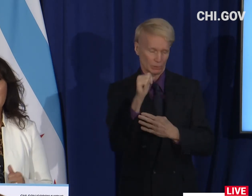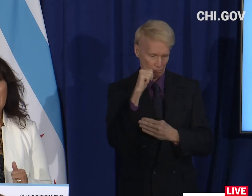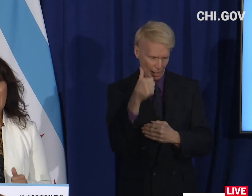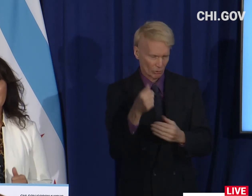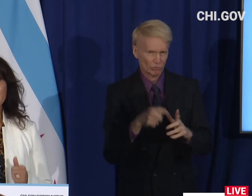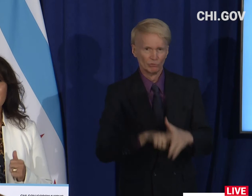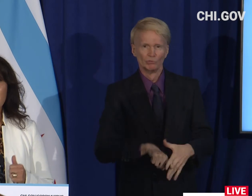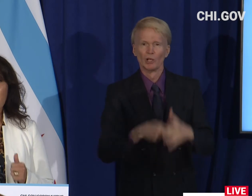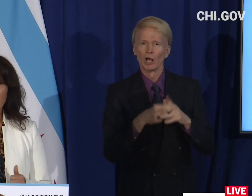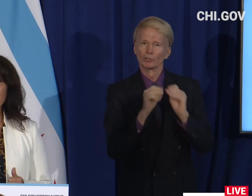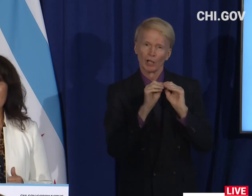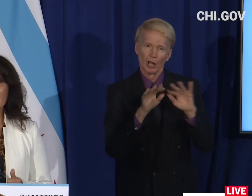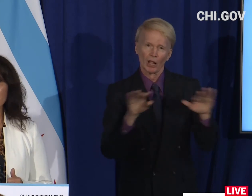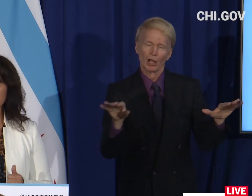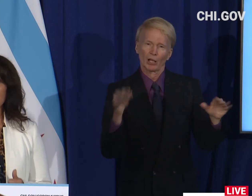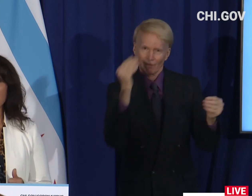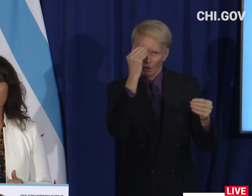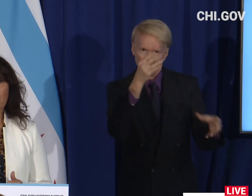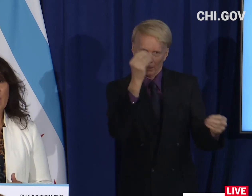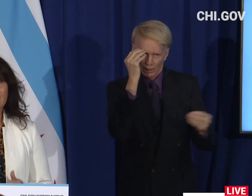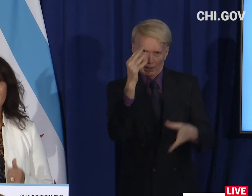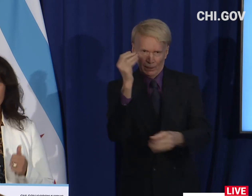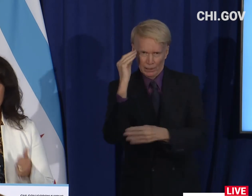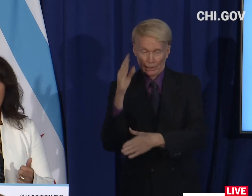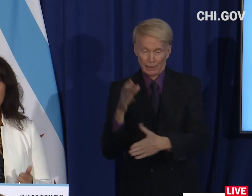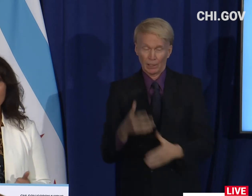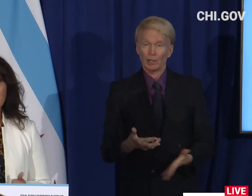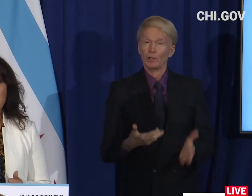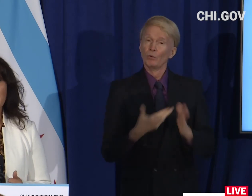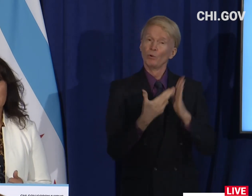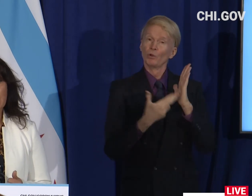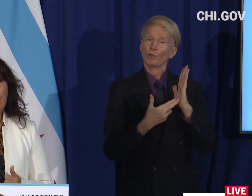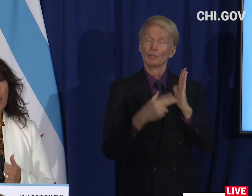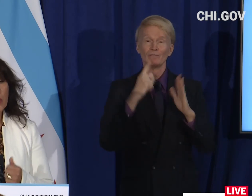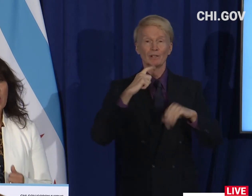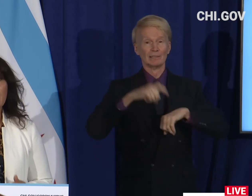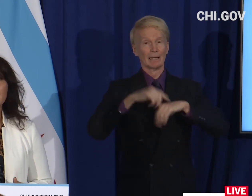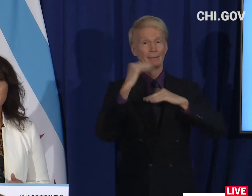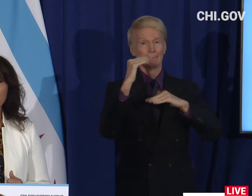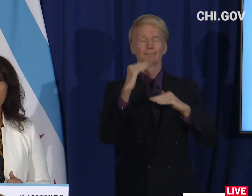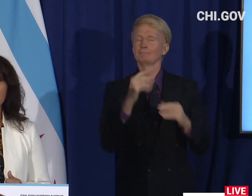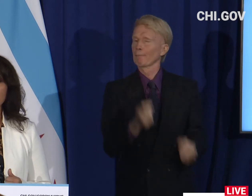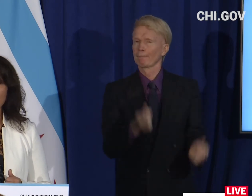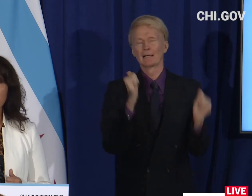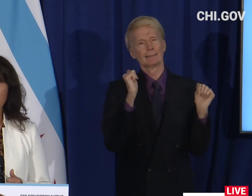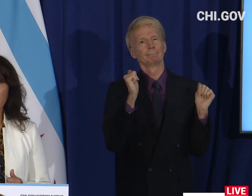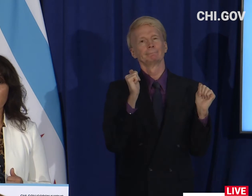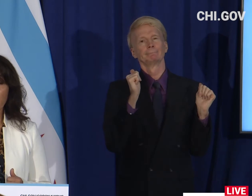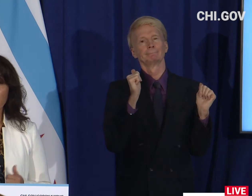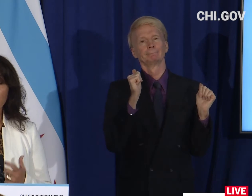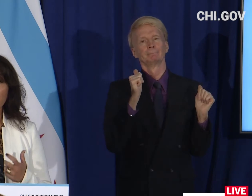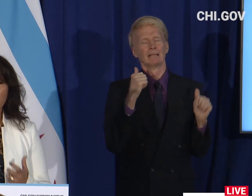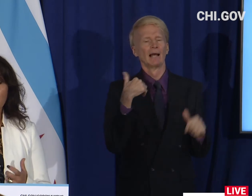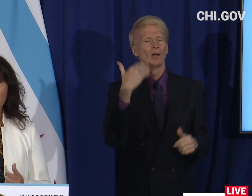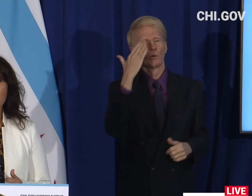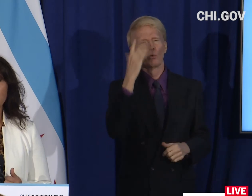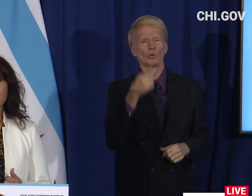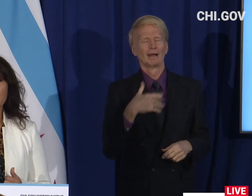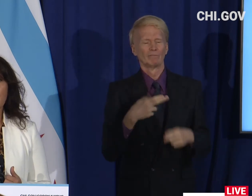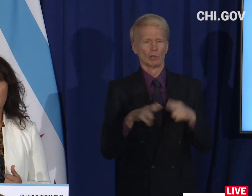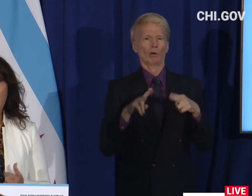tomorrow, and these guidelines go into effect almost immediately. We realize that you have a short time frame